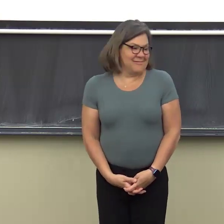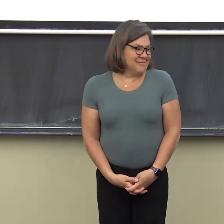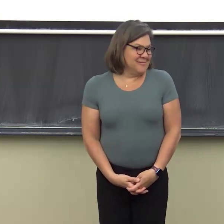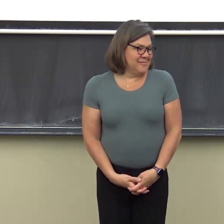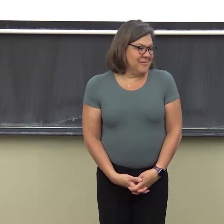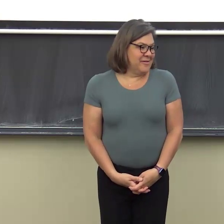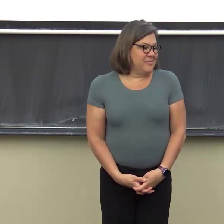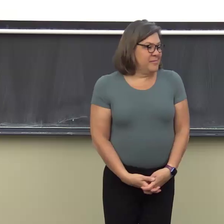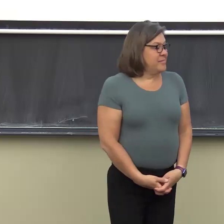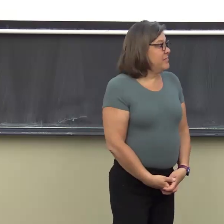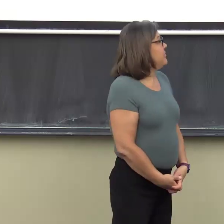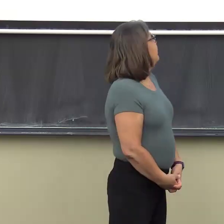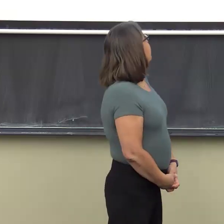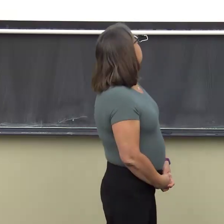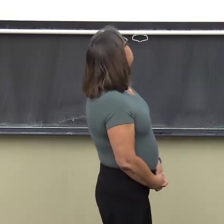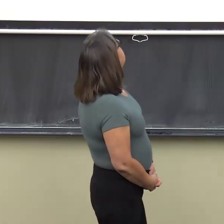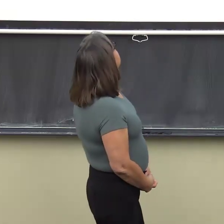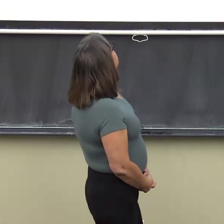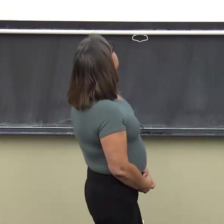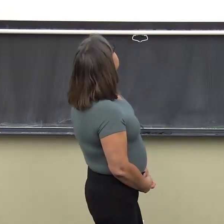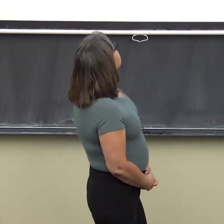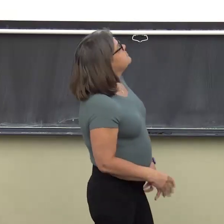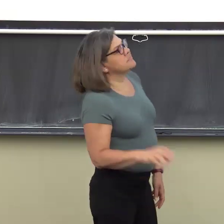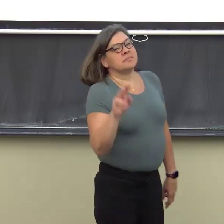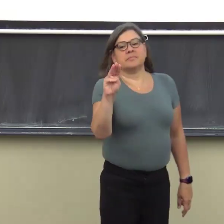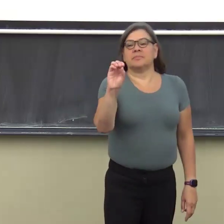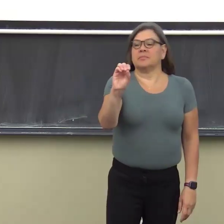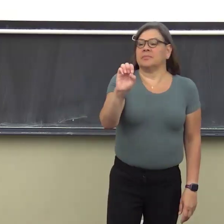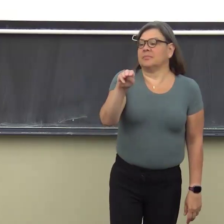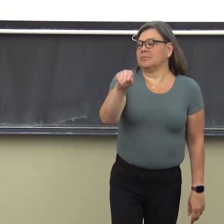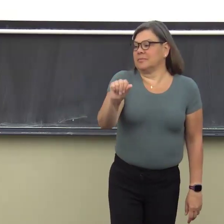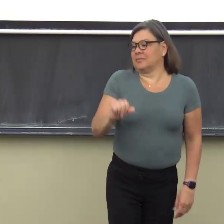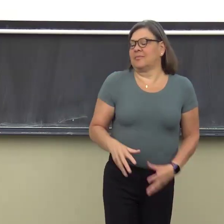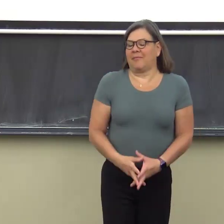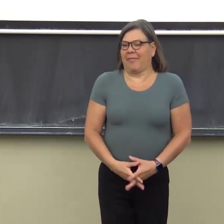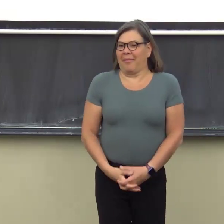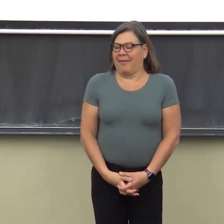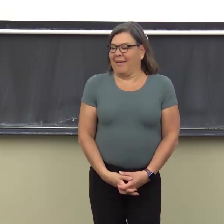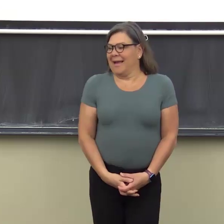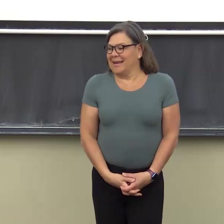Moema, you've been on camera. I wonder if you had something that you wanted to contribute.